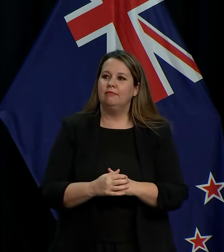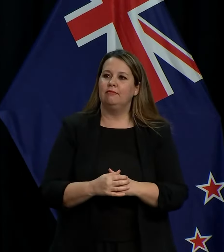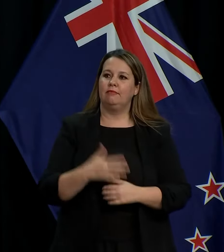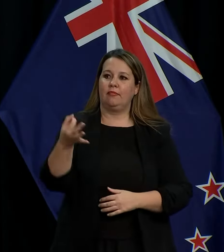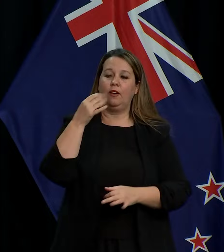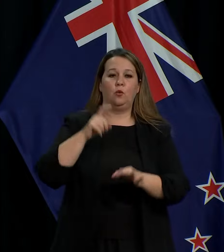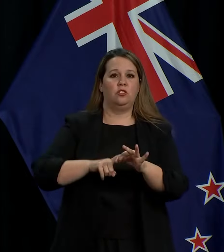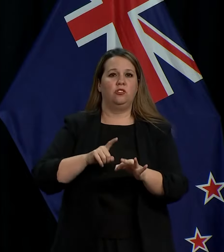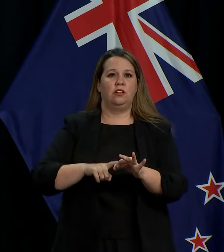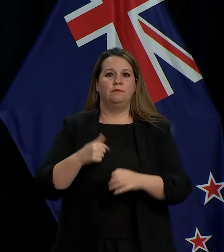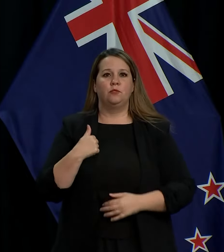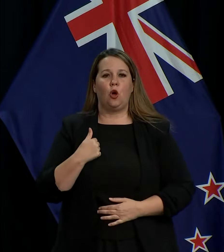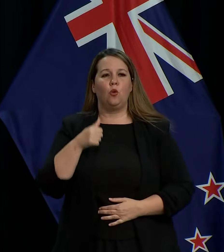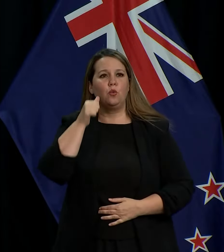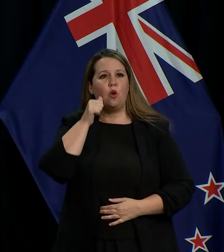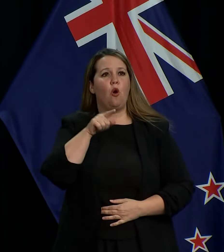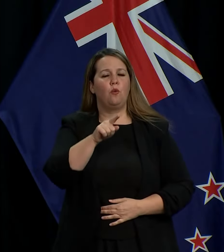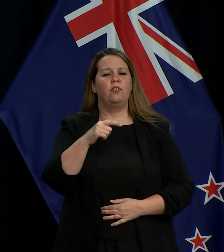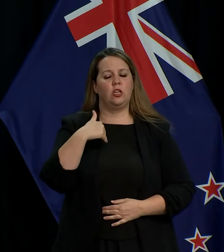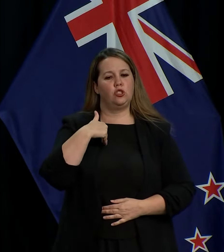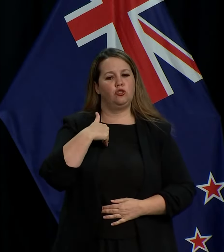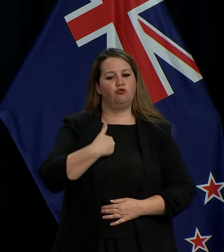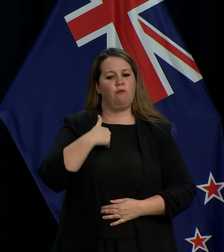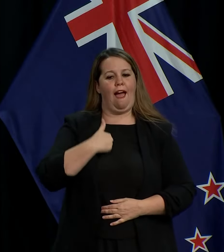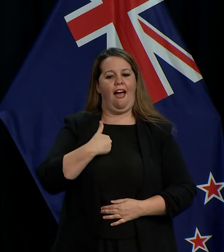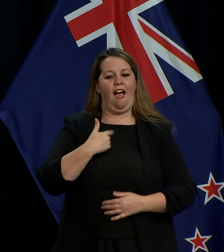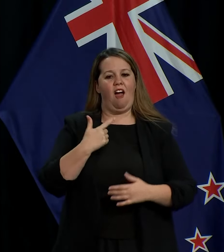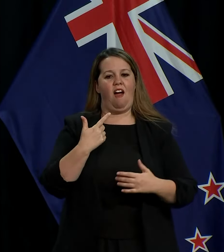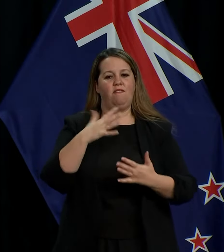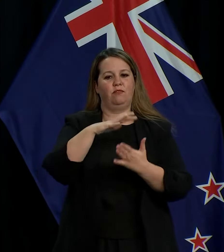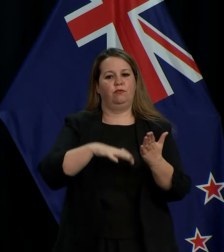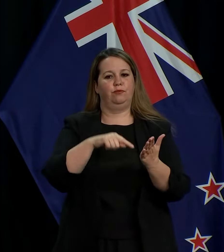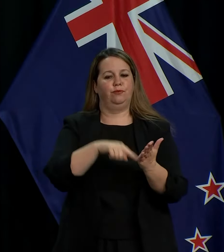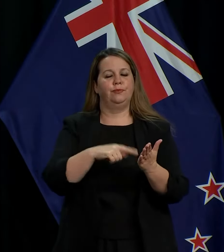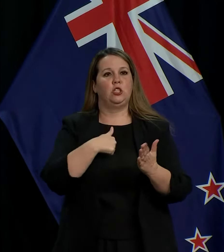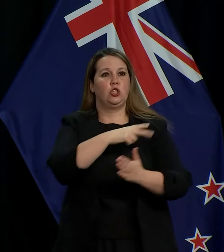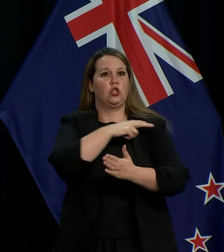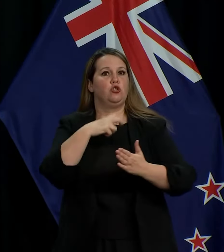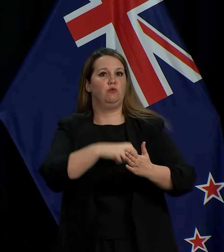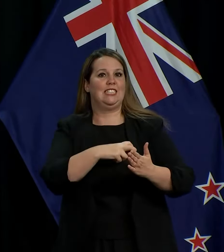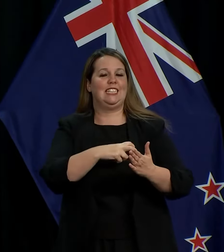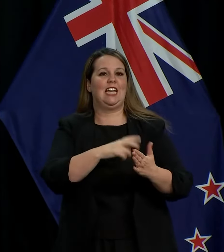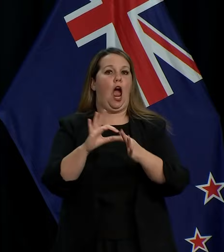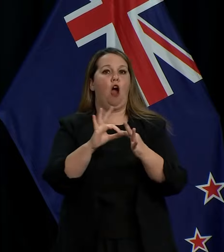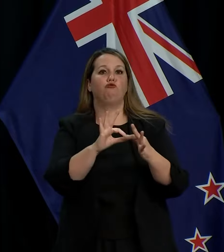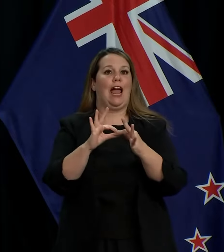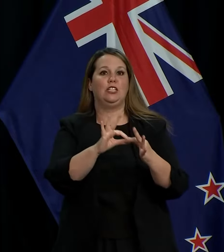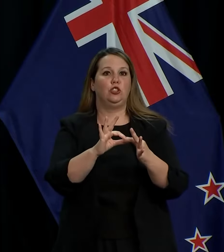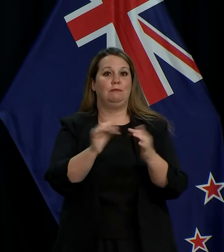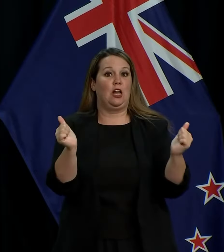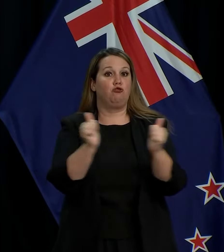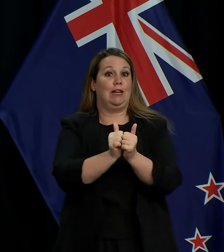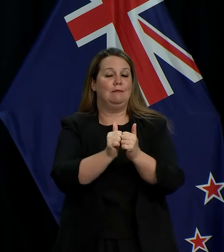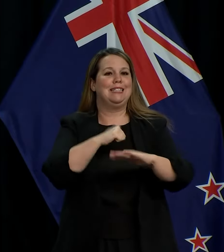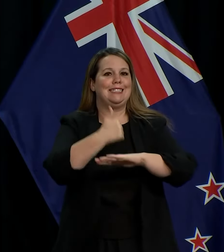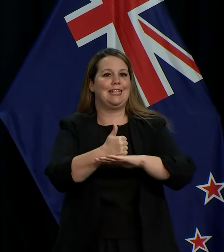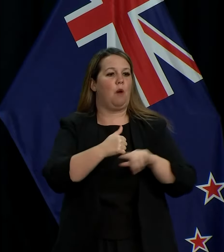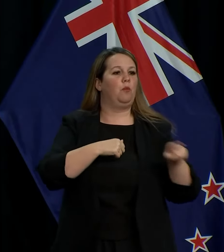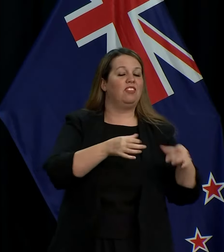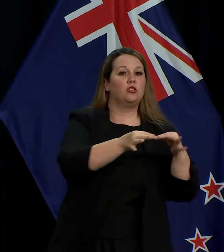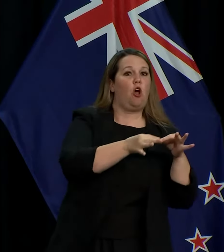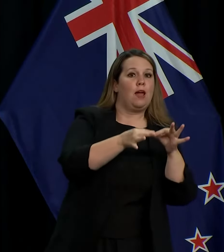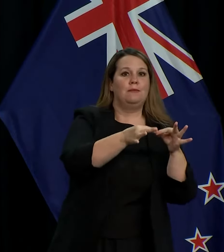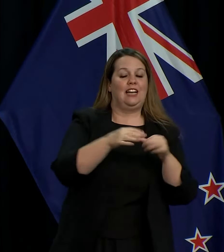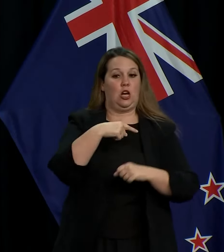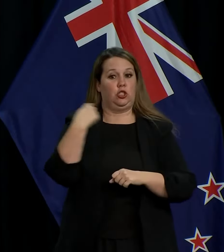that draft, seemingly draft security arrangement between Solomon Islands and China, or were you aware of what they were trying to do?